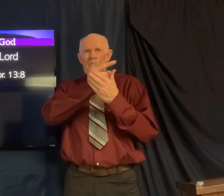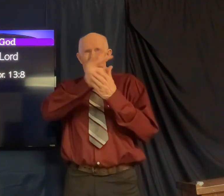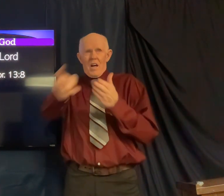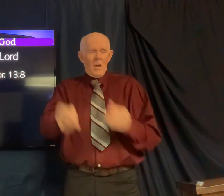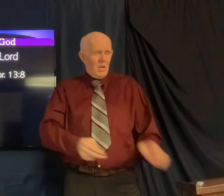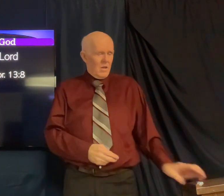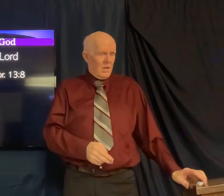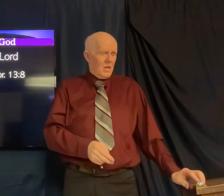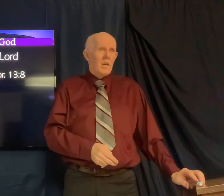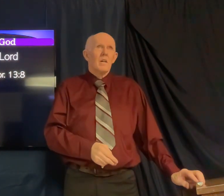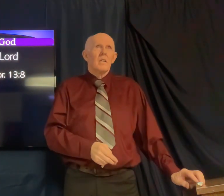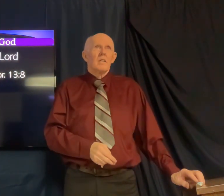Love never fails.